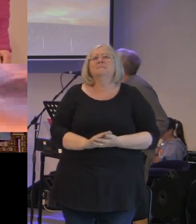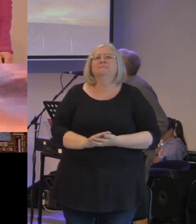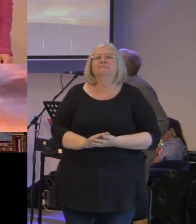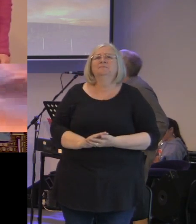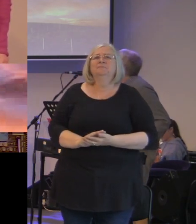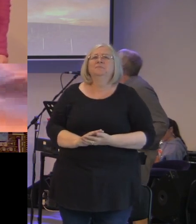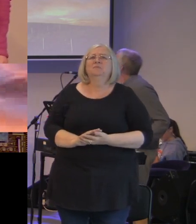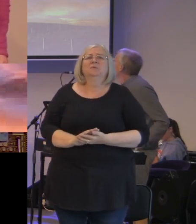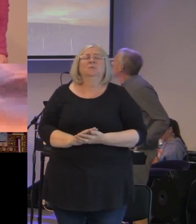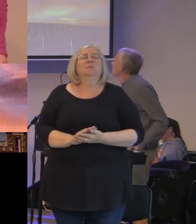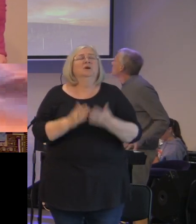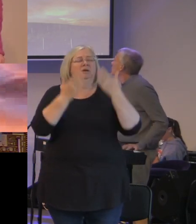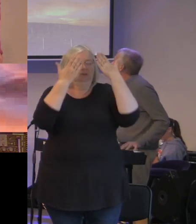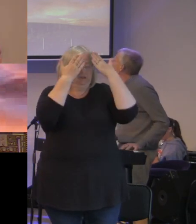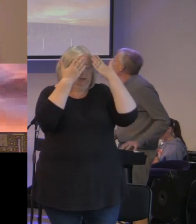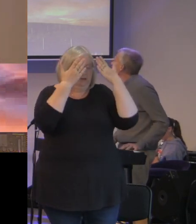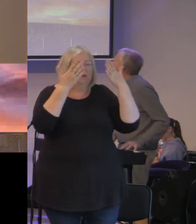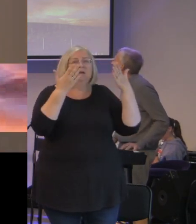come. We